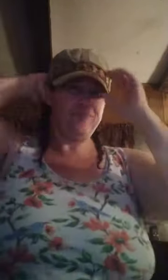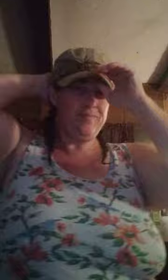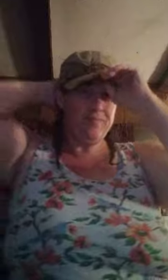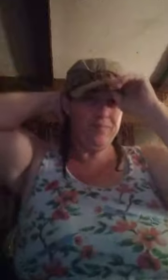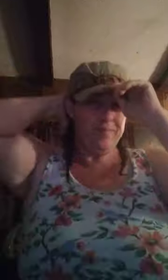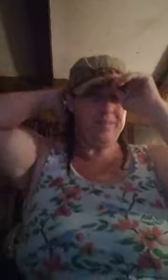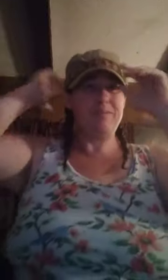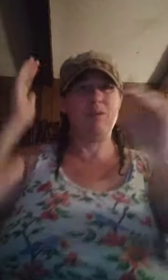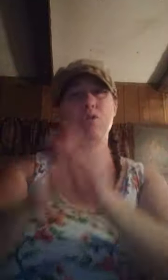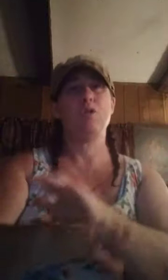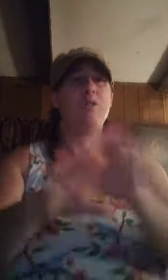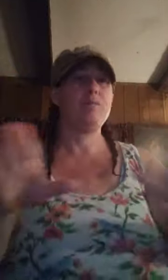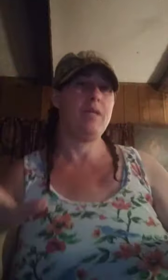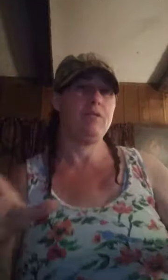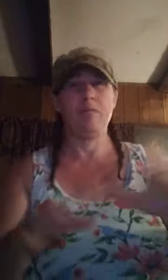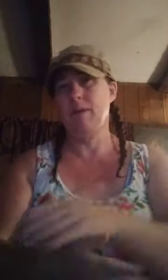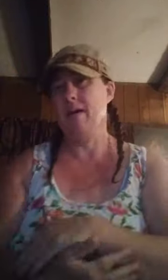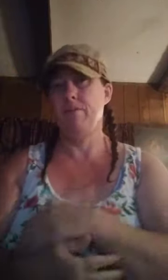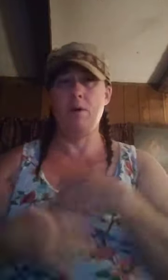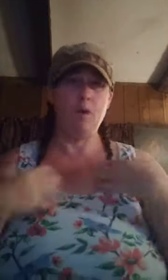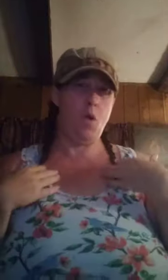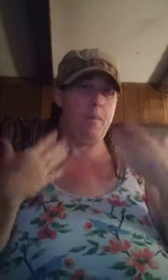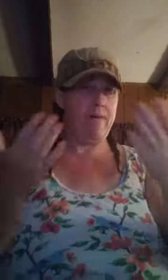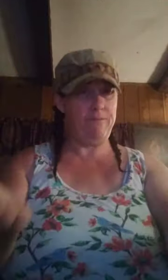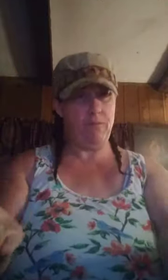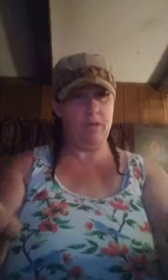And many a soldier shed his lifeblood on my blade.